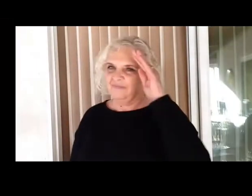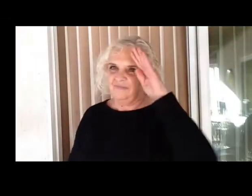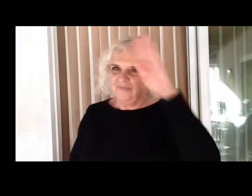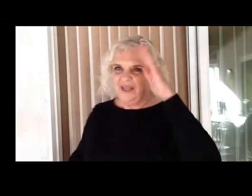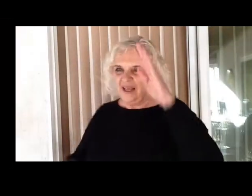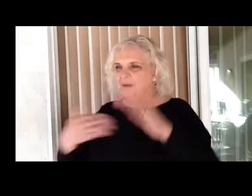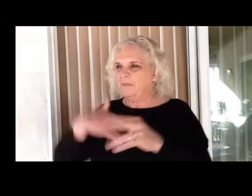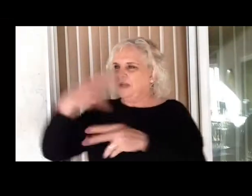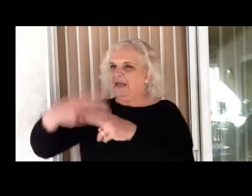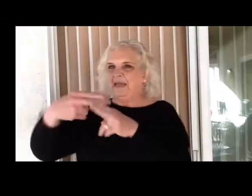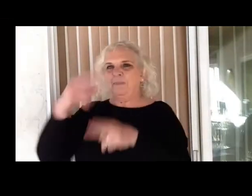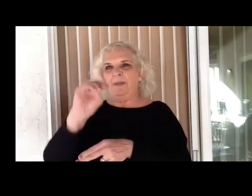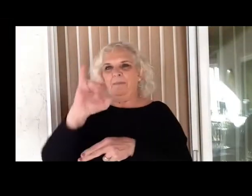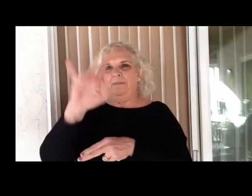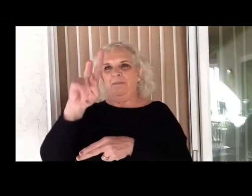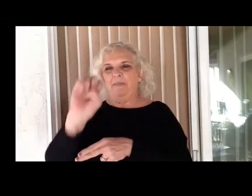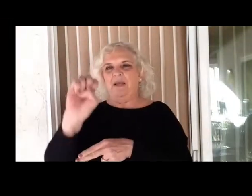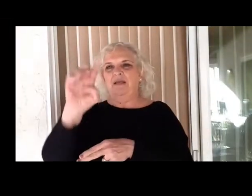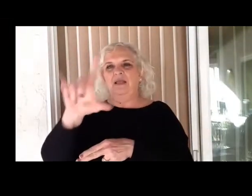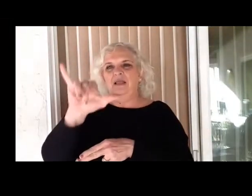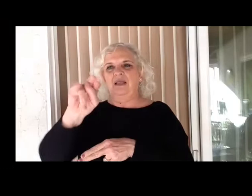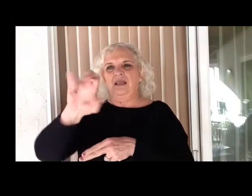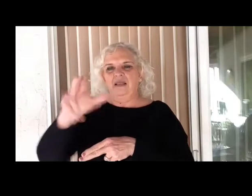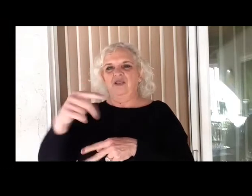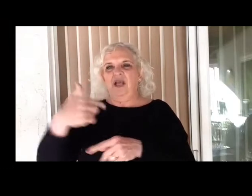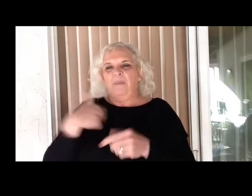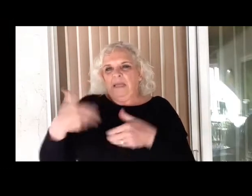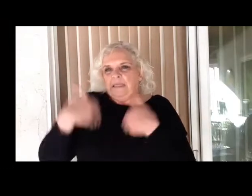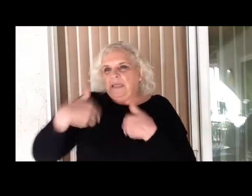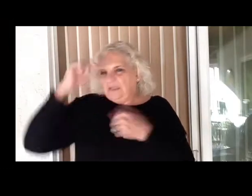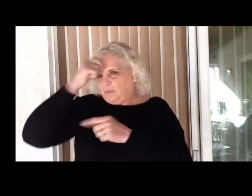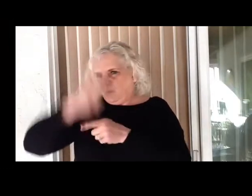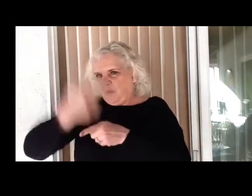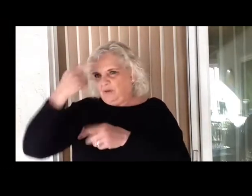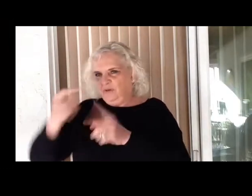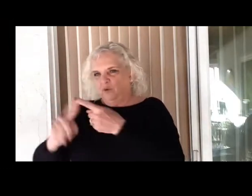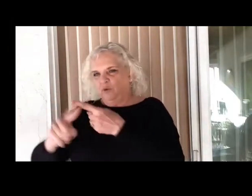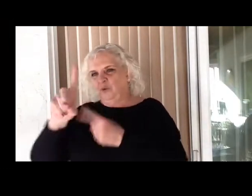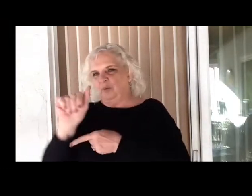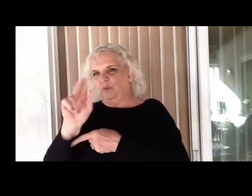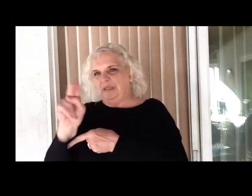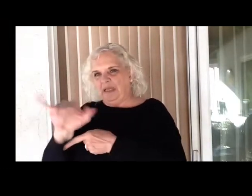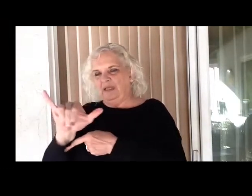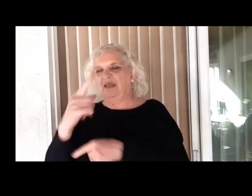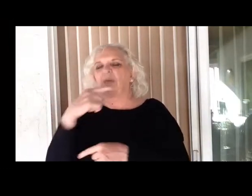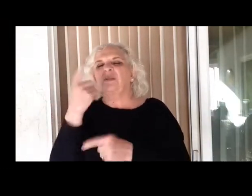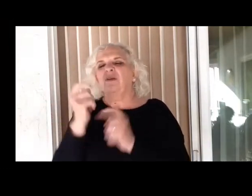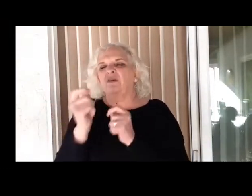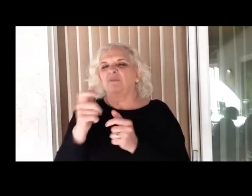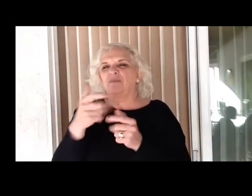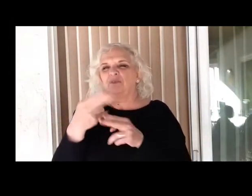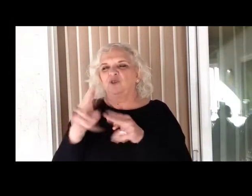Hi, my name is Mike Lynch, and I'm Danny's youngest brother. I want to tell you a quick story